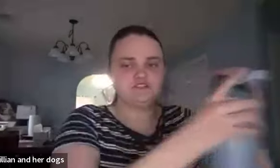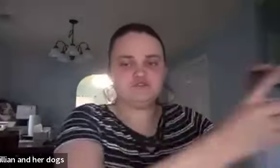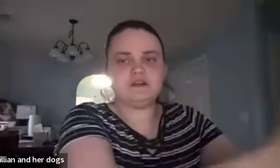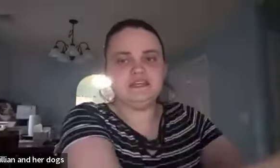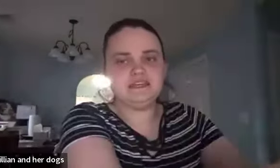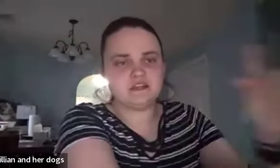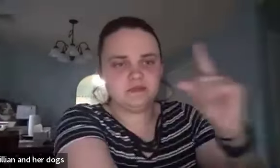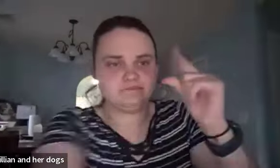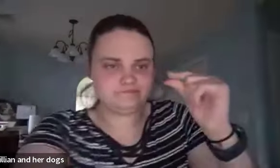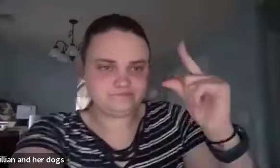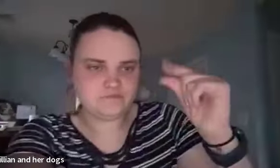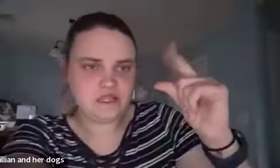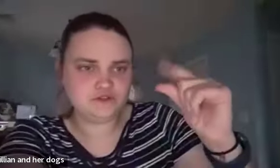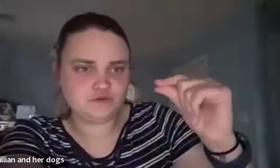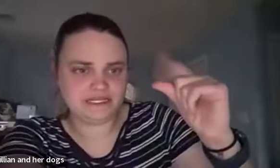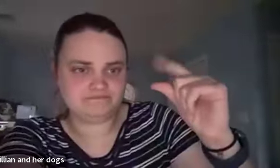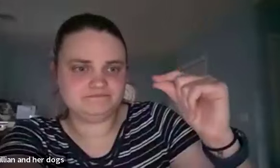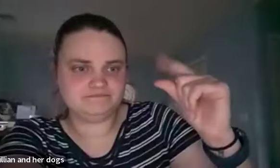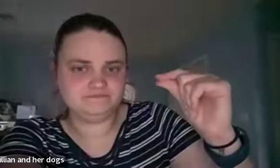So 20 is going to be 20.